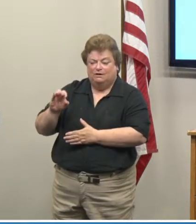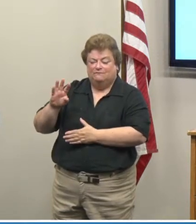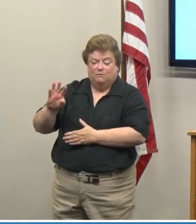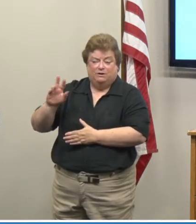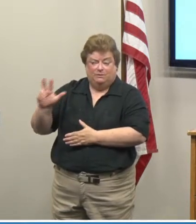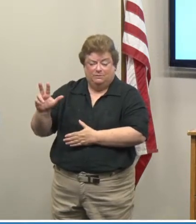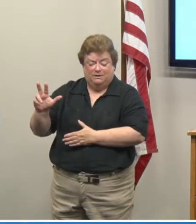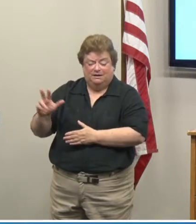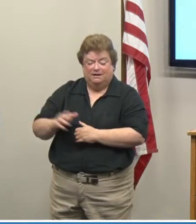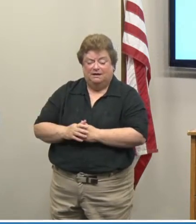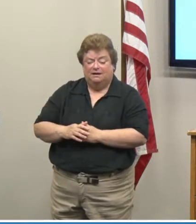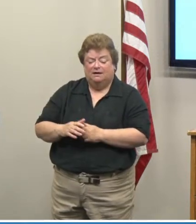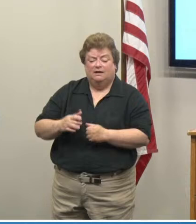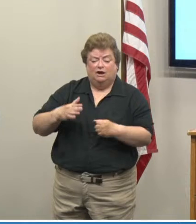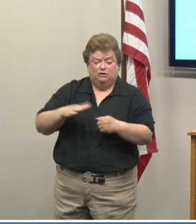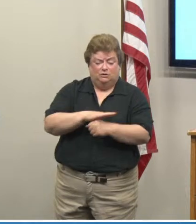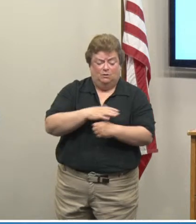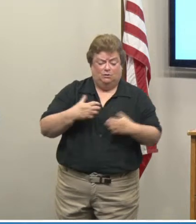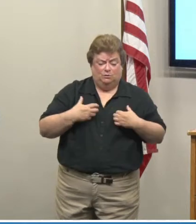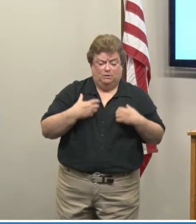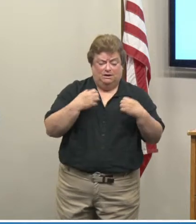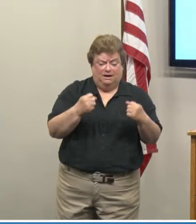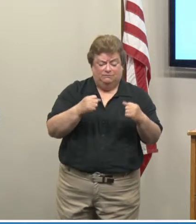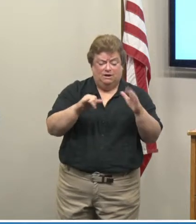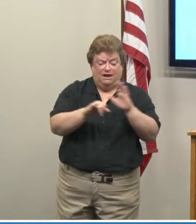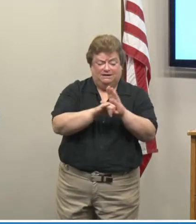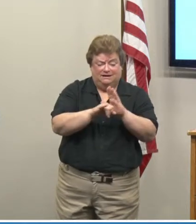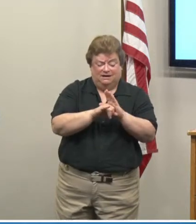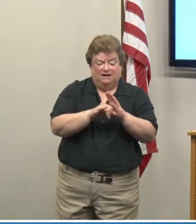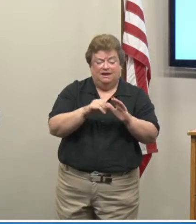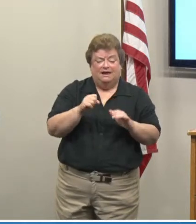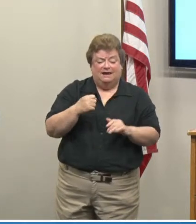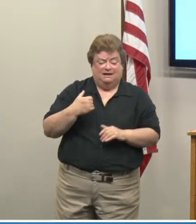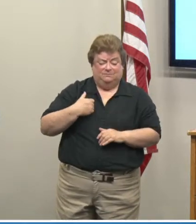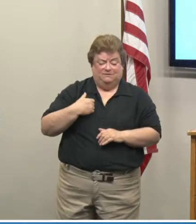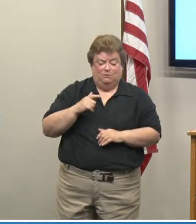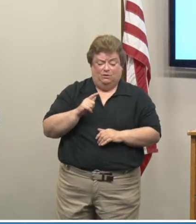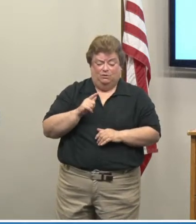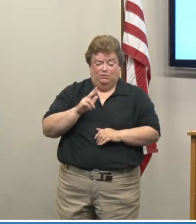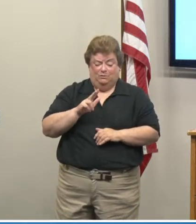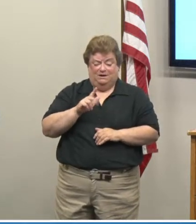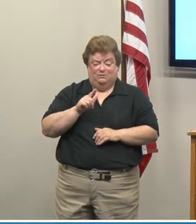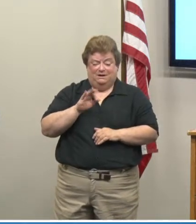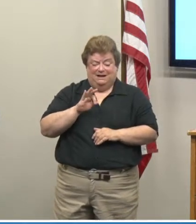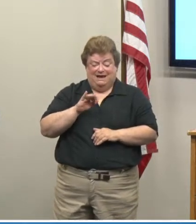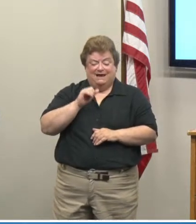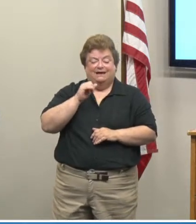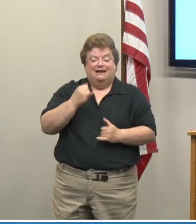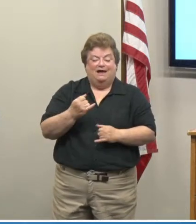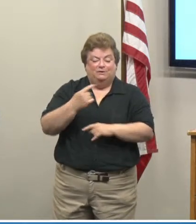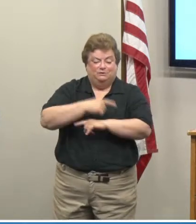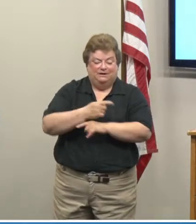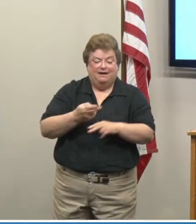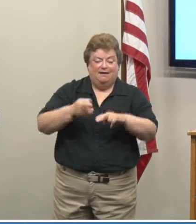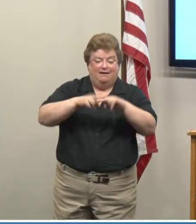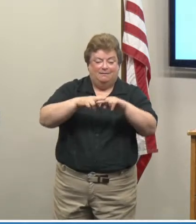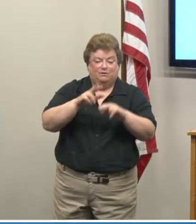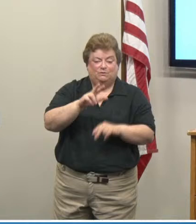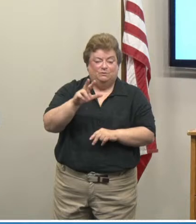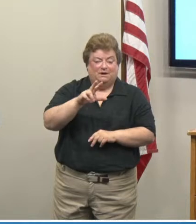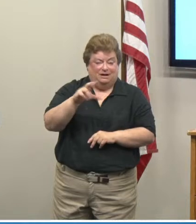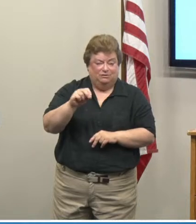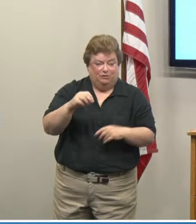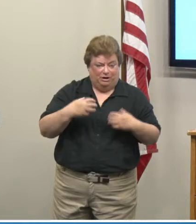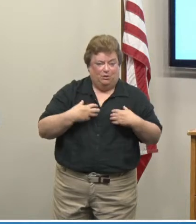1,443. Our total recoveries identified to date is up from 329 yesterday to 330 today.